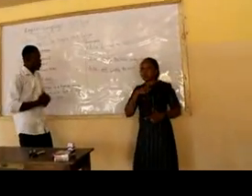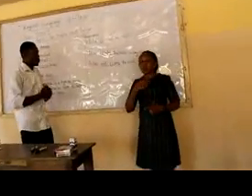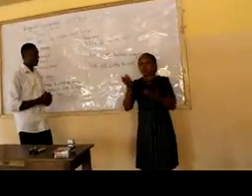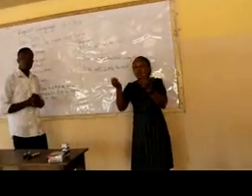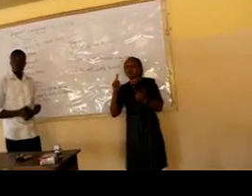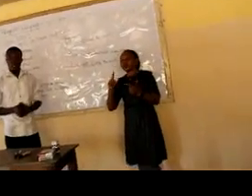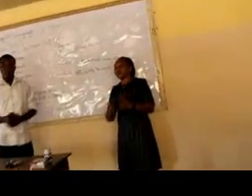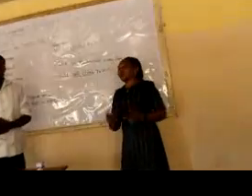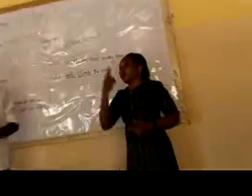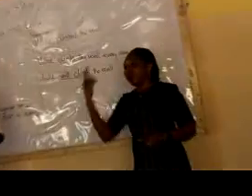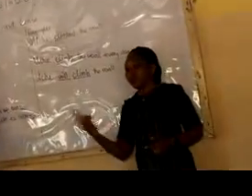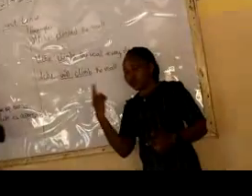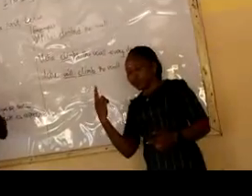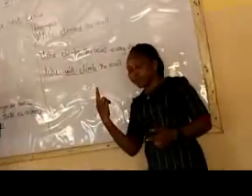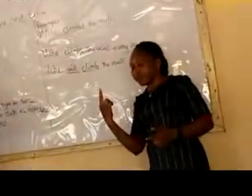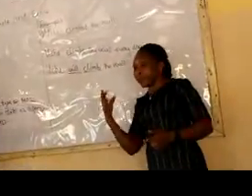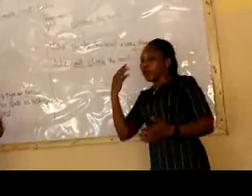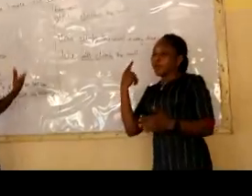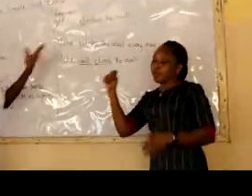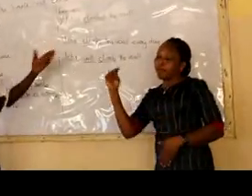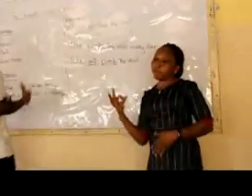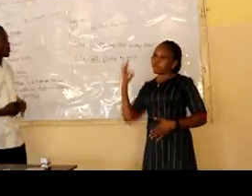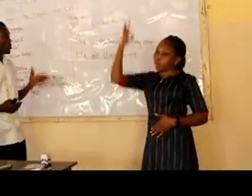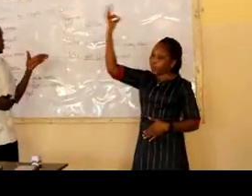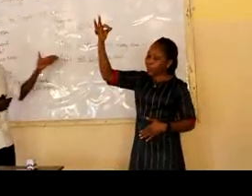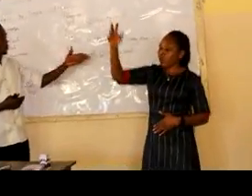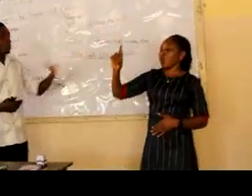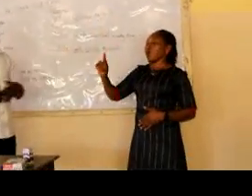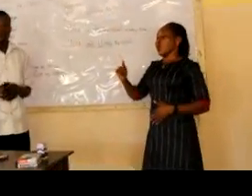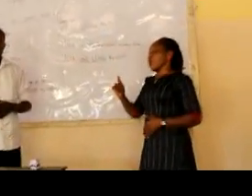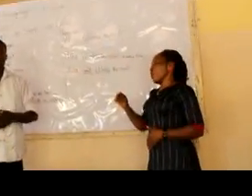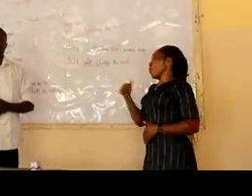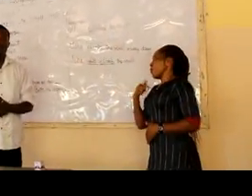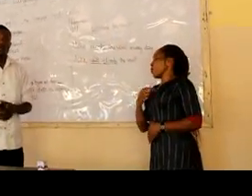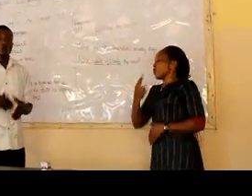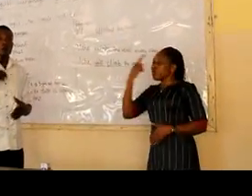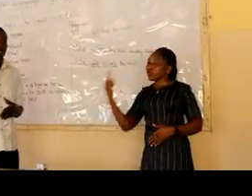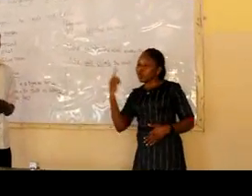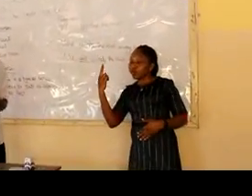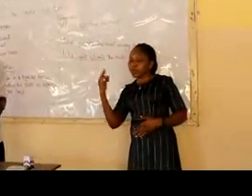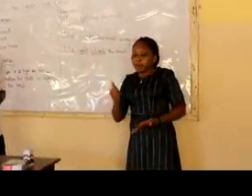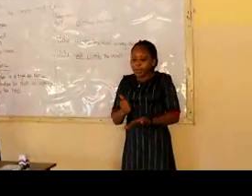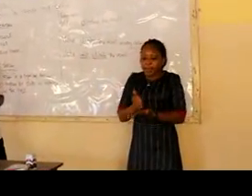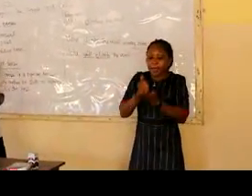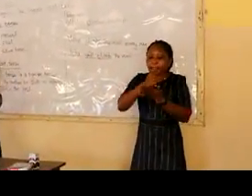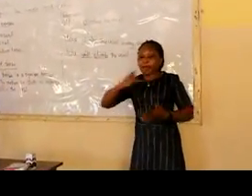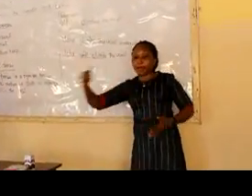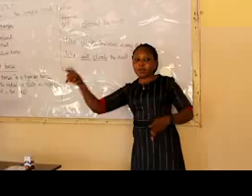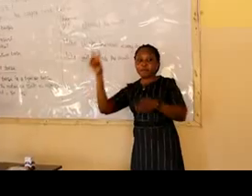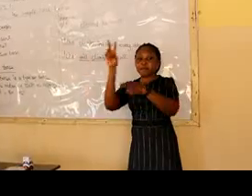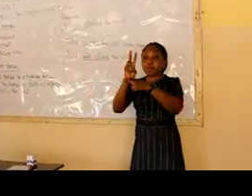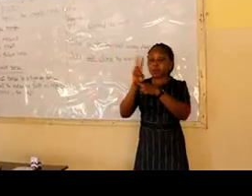verb, those verbs that help the main verb to perform the function or realize complete